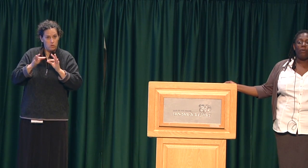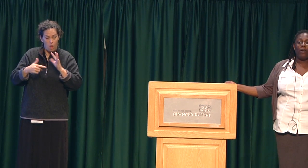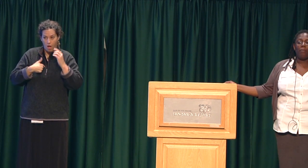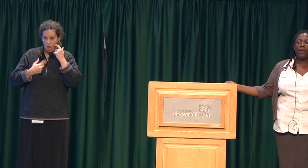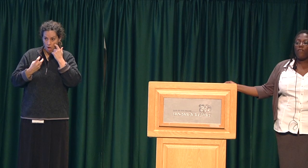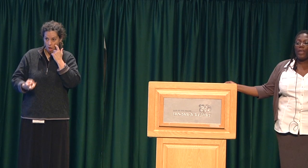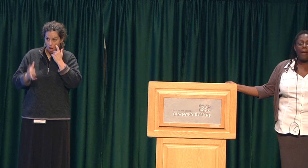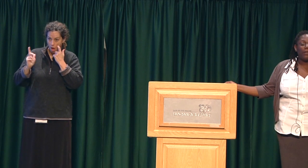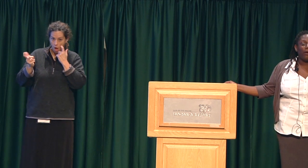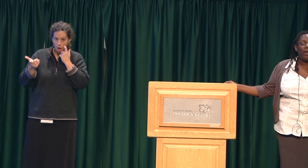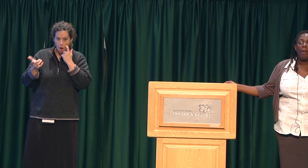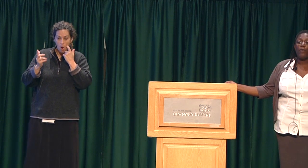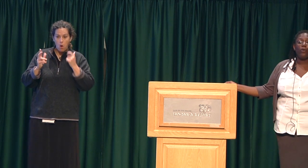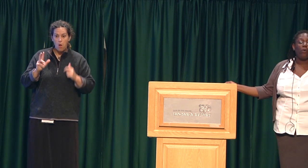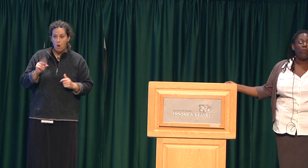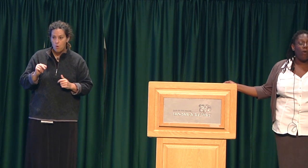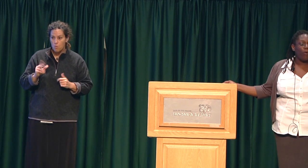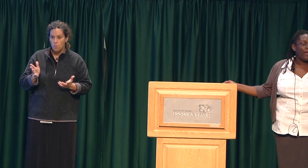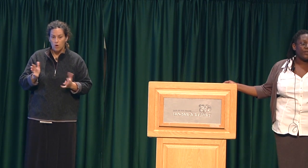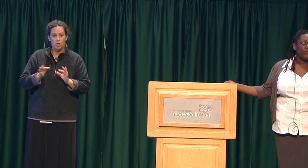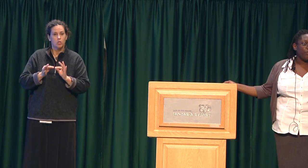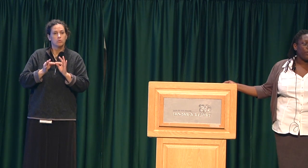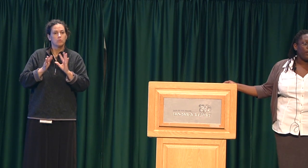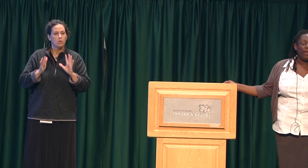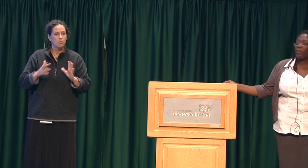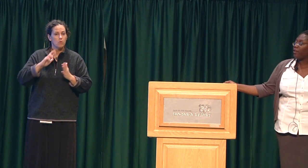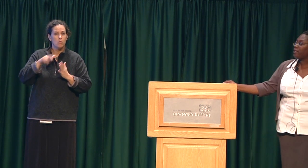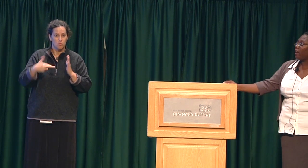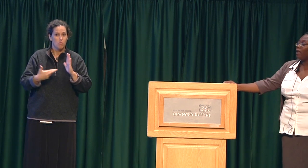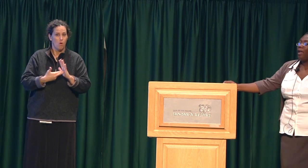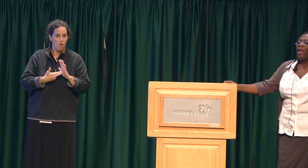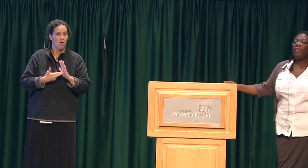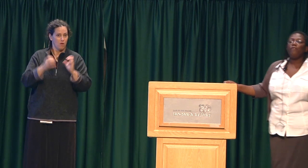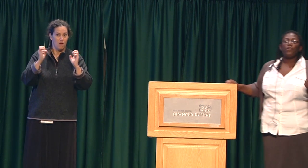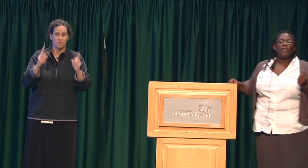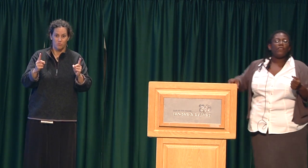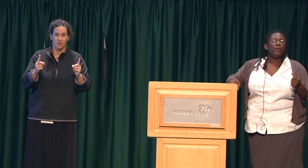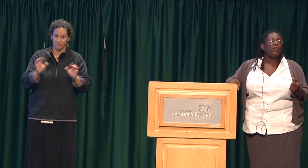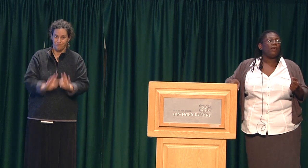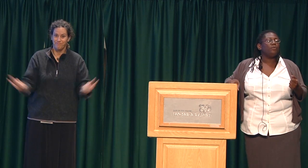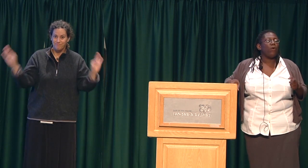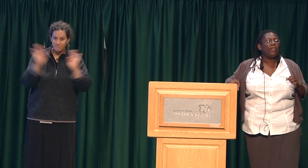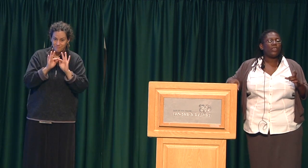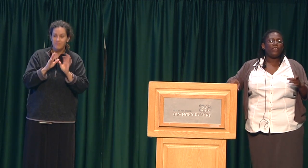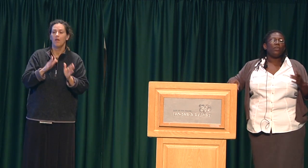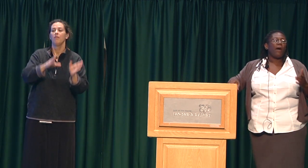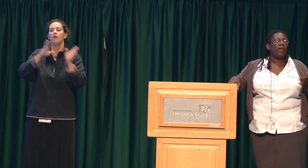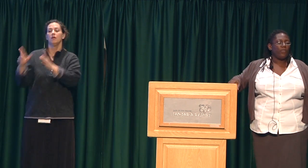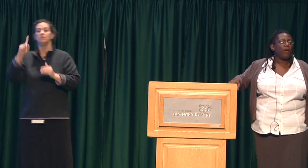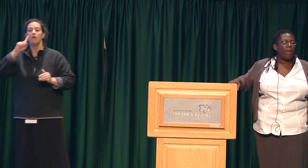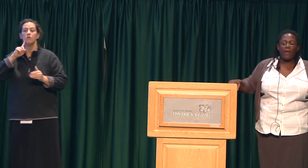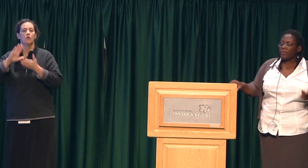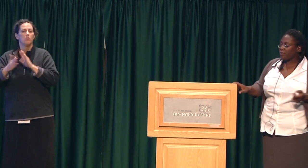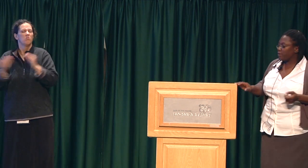about, medical vocabulary, about your role as an interpreter in the healthcare setting. And then for the deaf community, it's more education